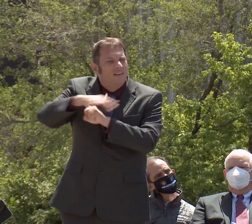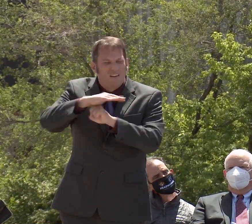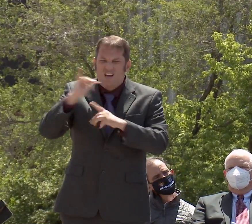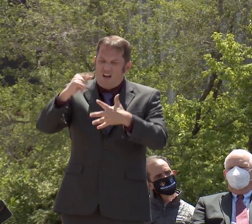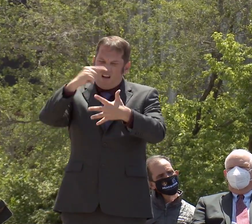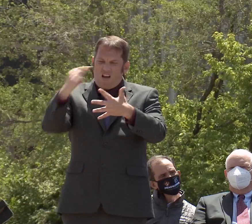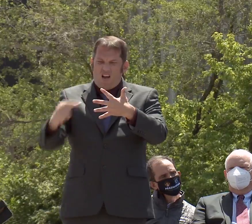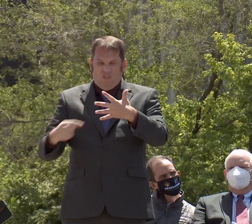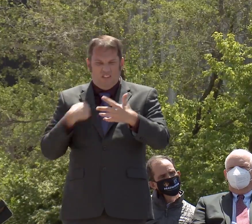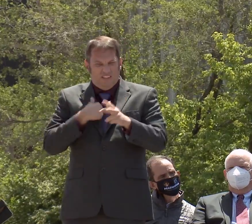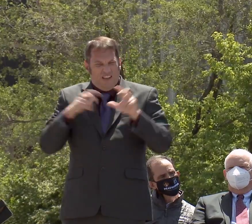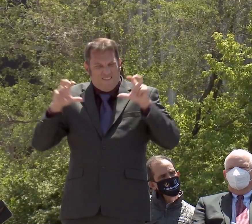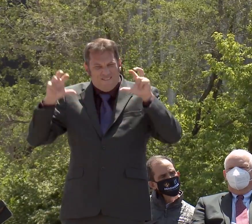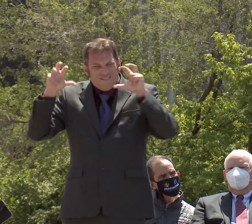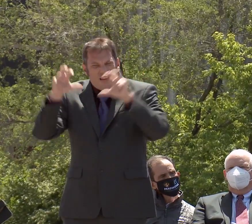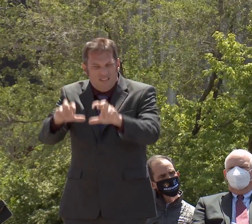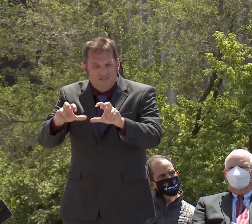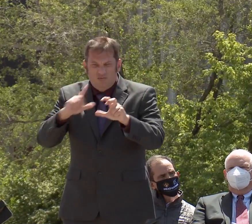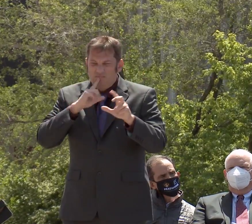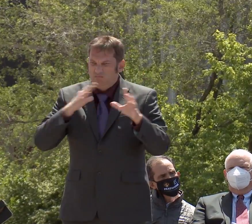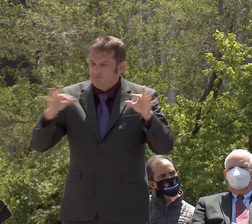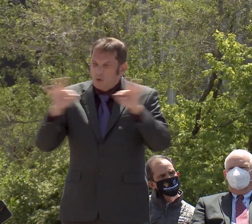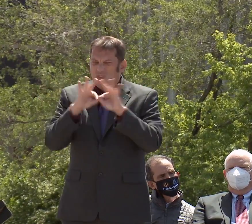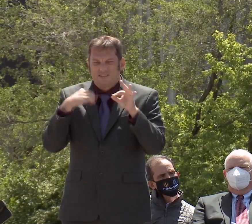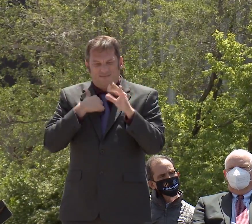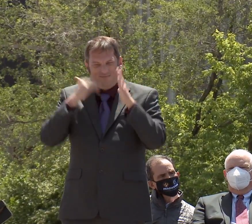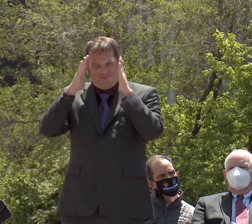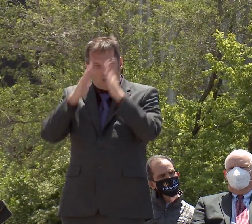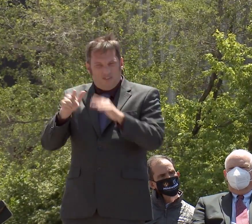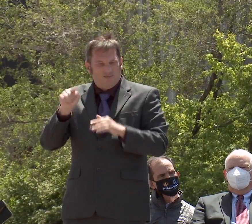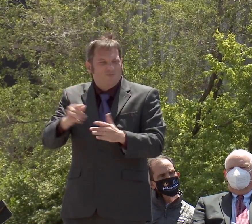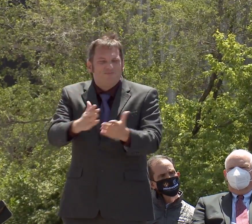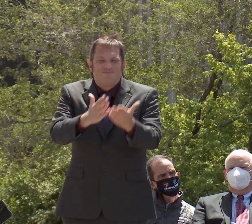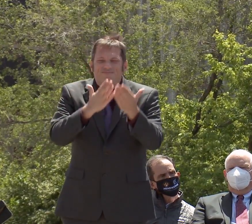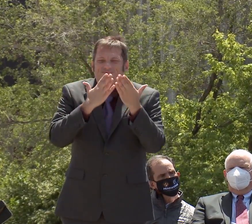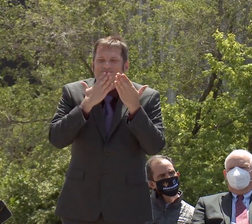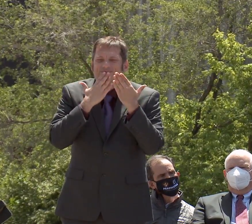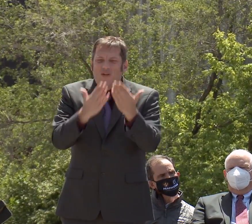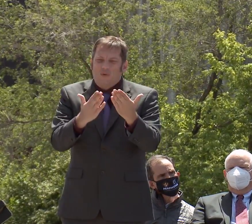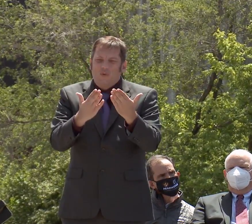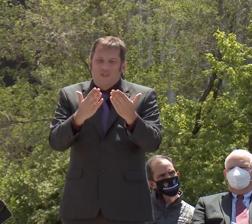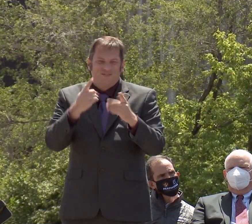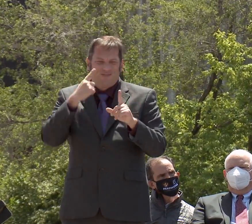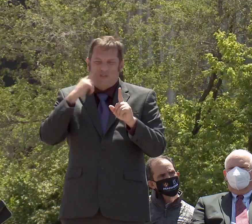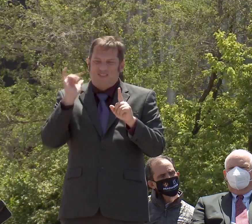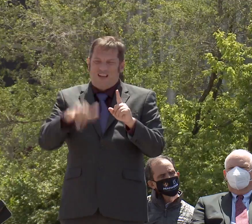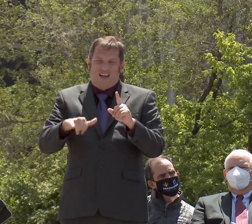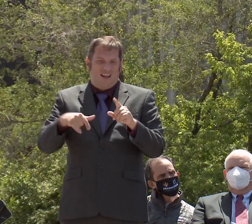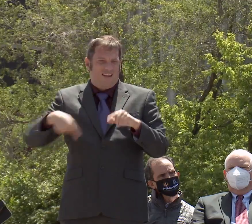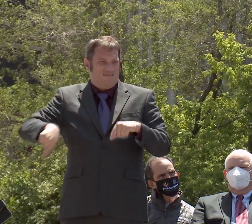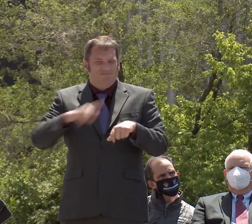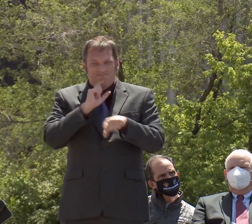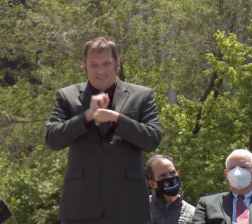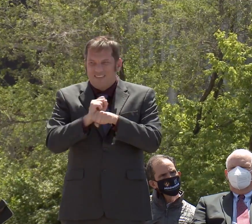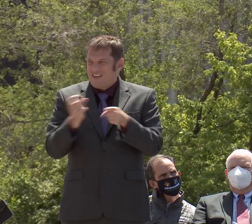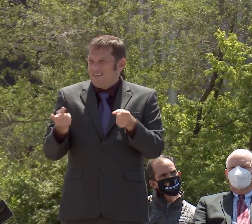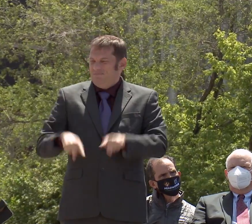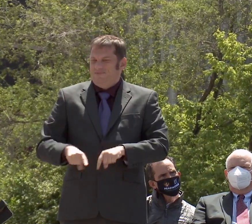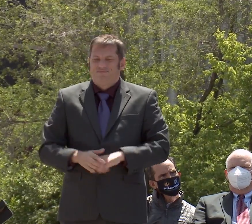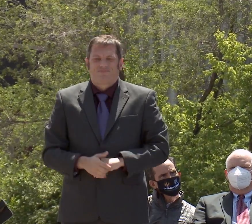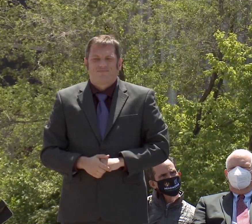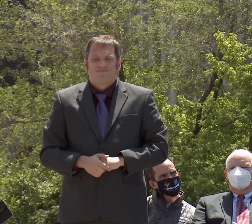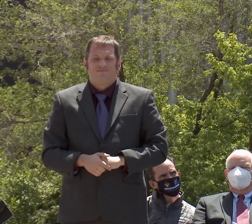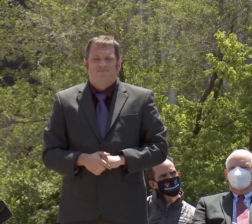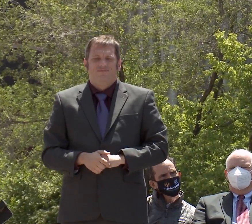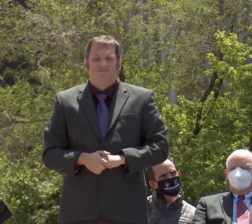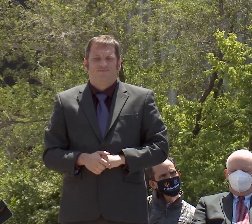and I want to salute everybody involved for making this day possible. And now it's my honor to introduce